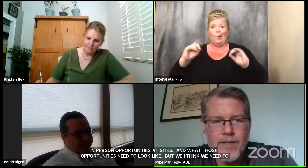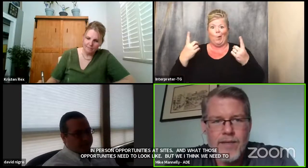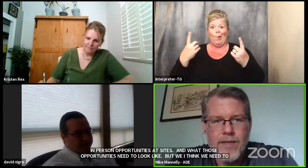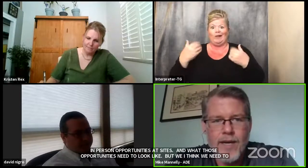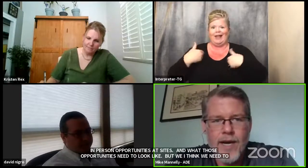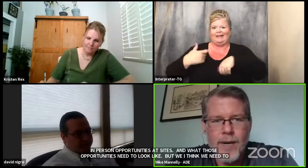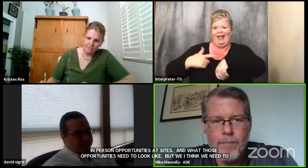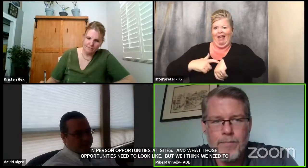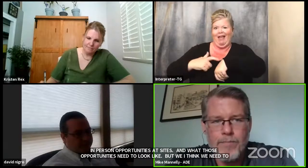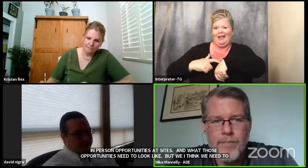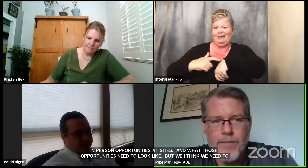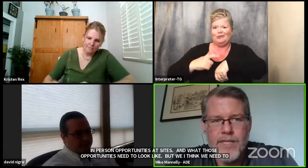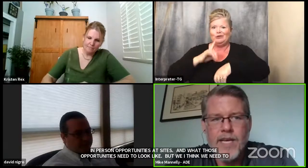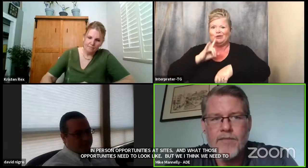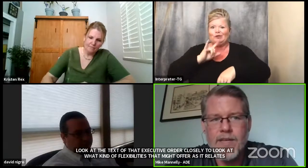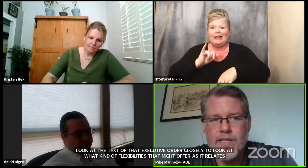to